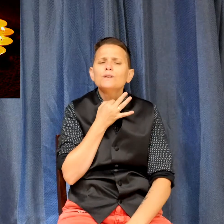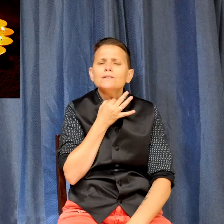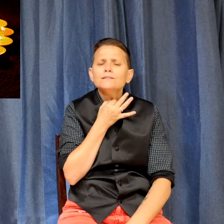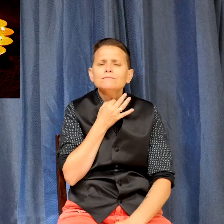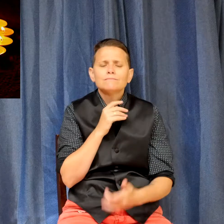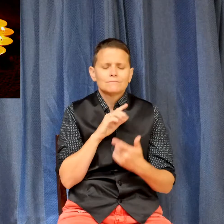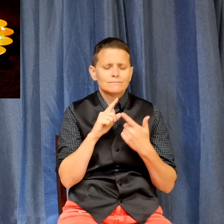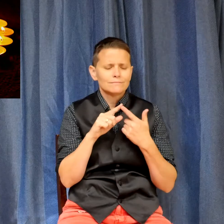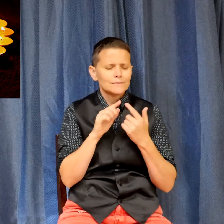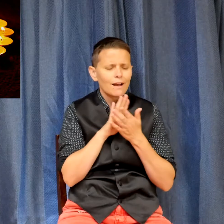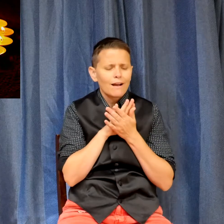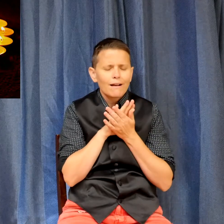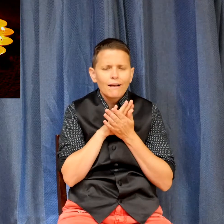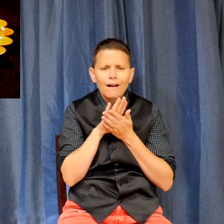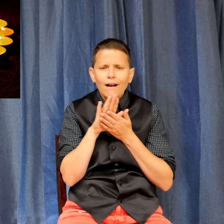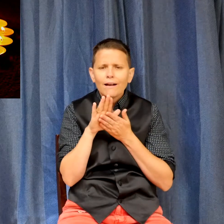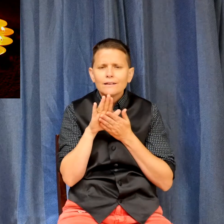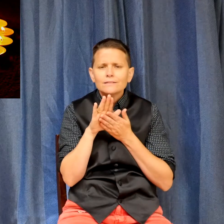be kind,